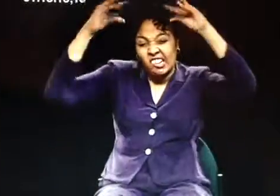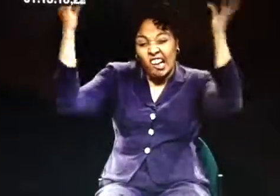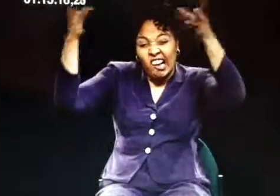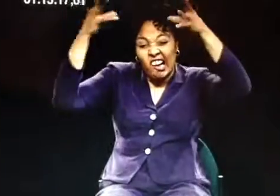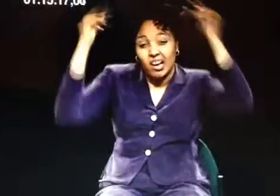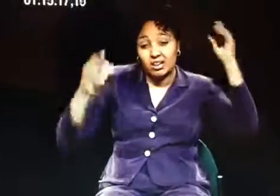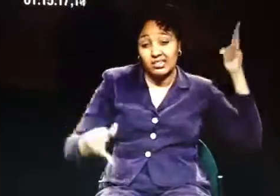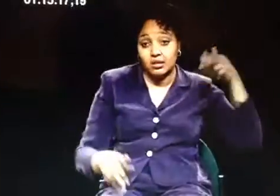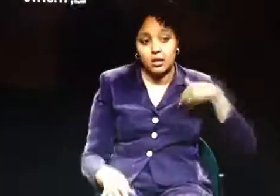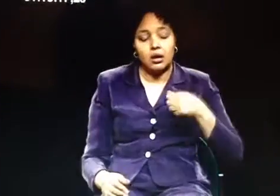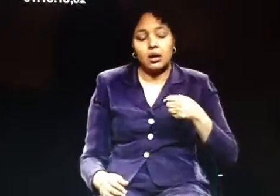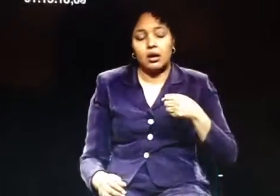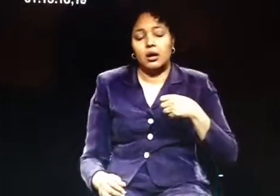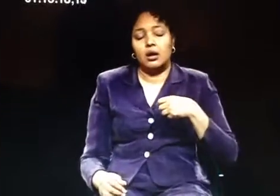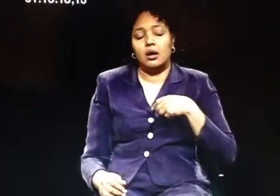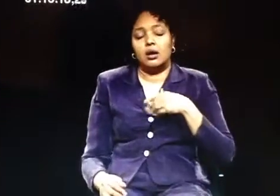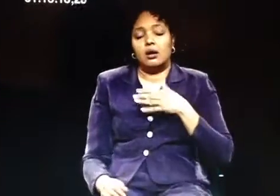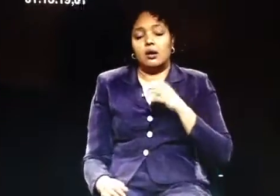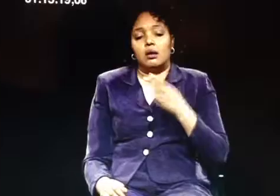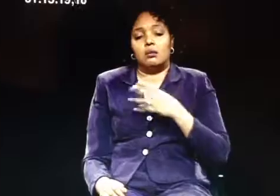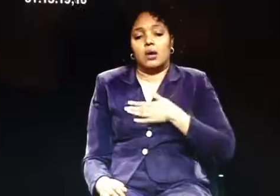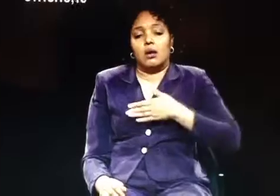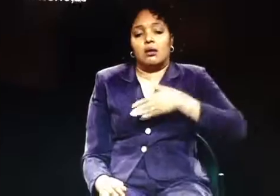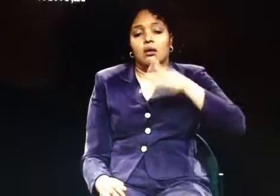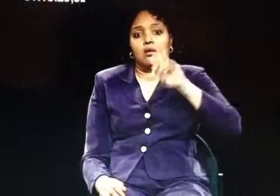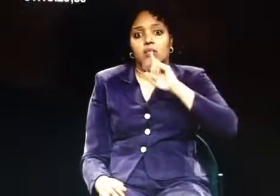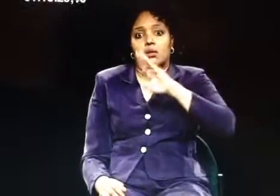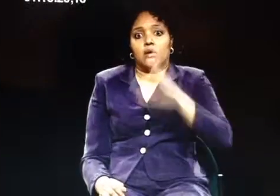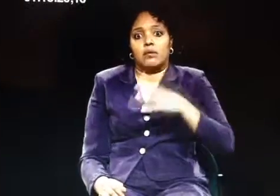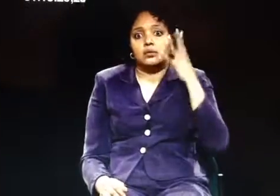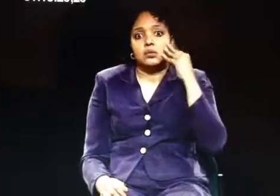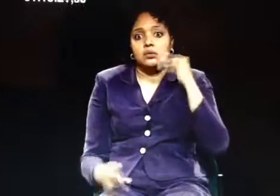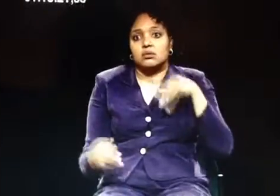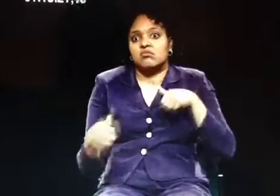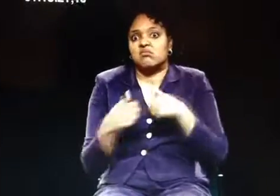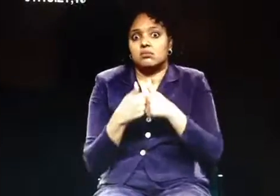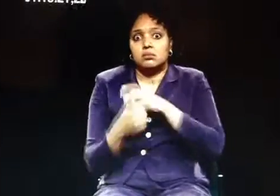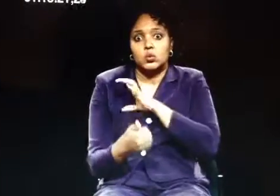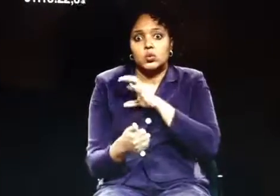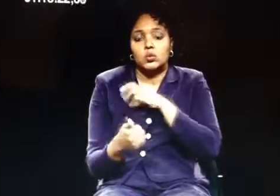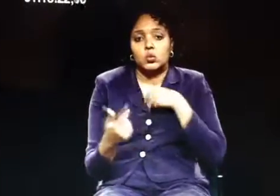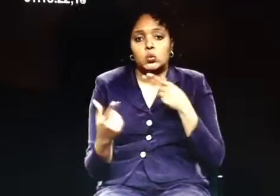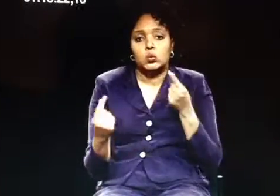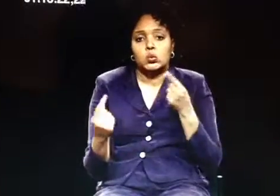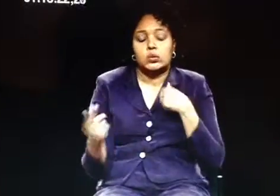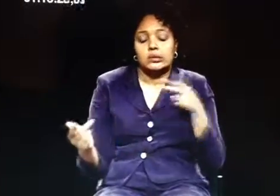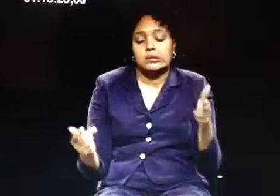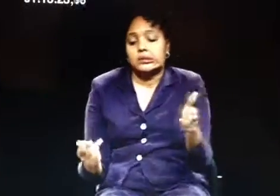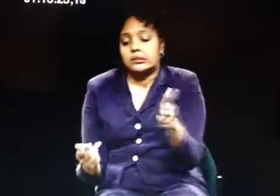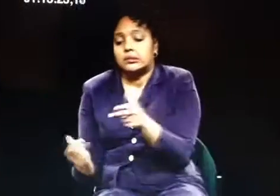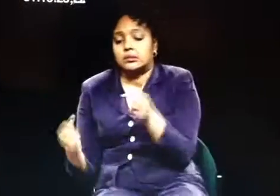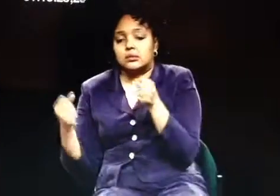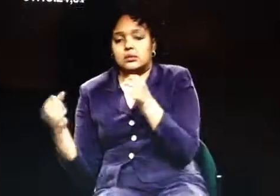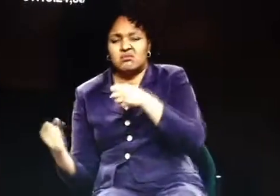what happens? I see a cop siren, and I'm like, you know, what am I going to do? I've never been bull over when I cop before. I have no idea